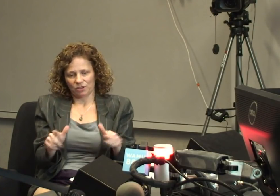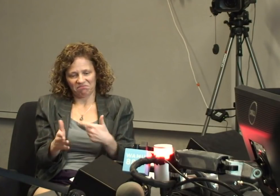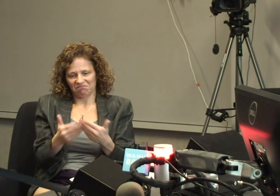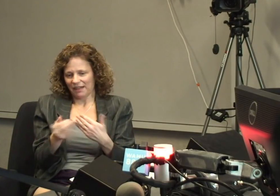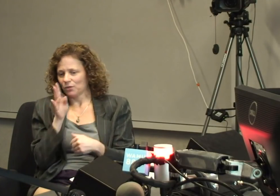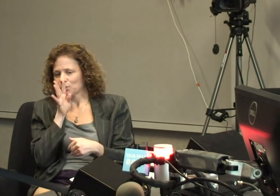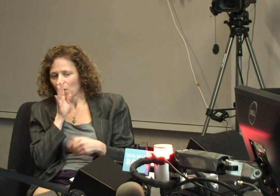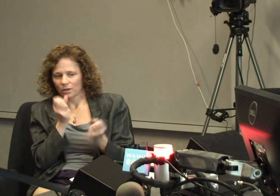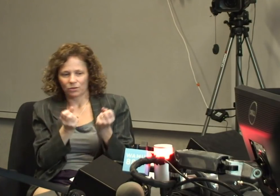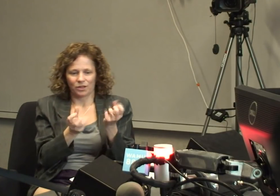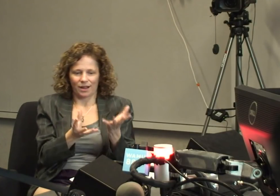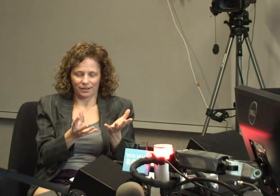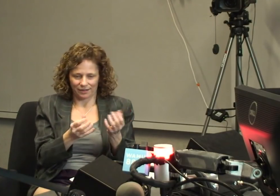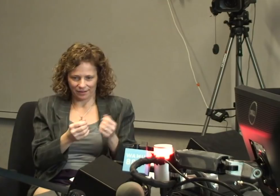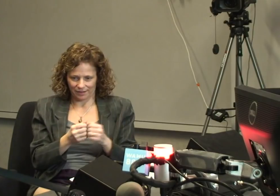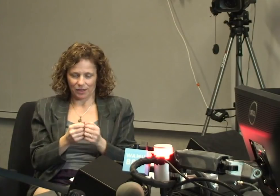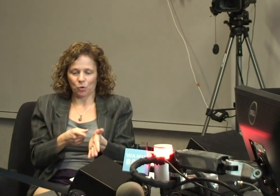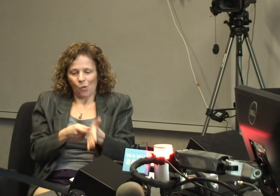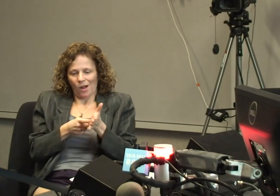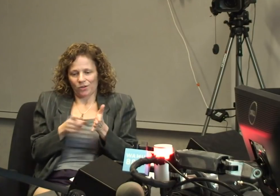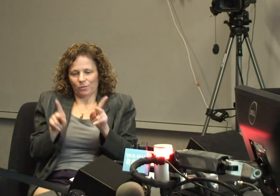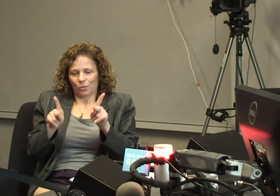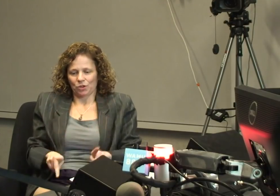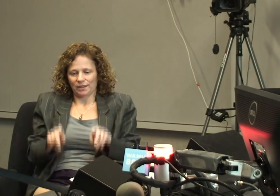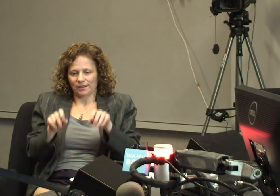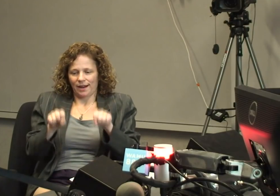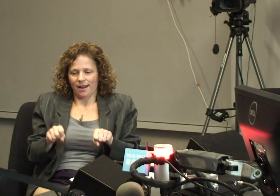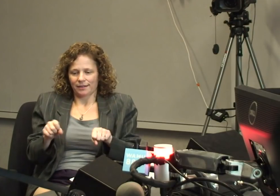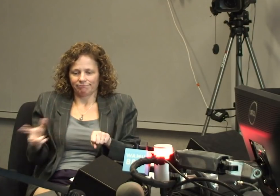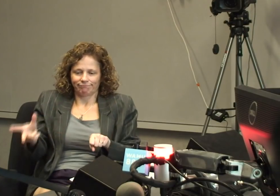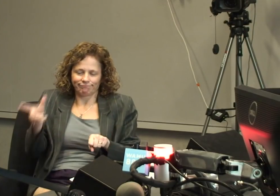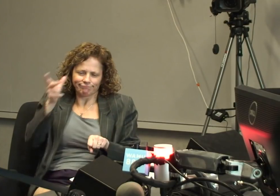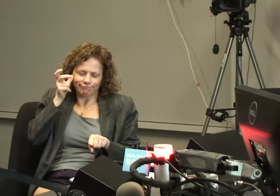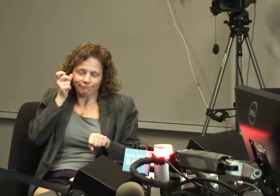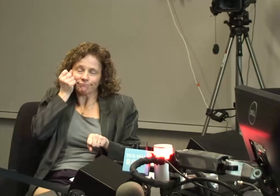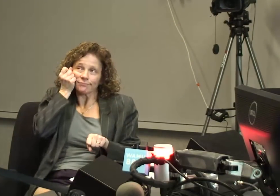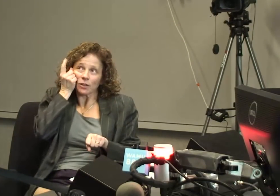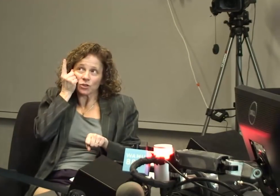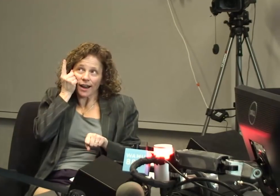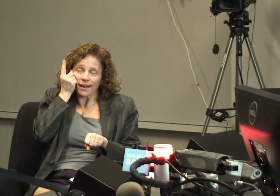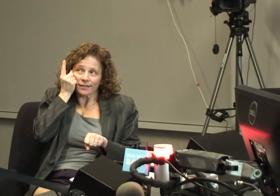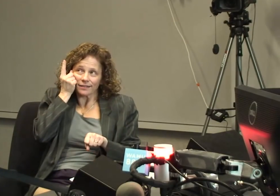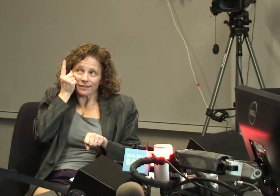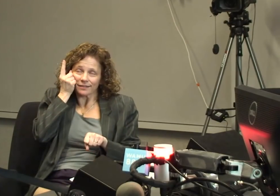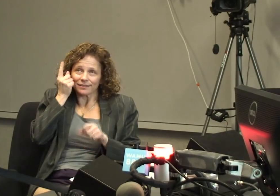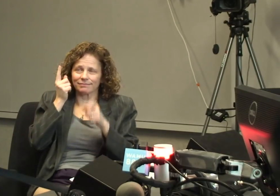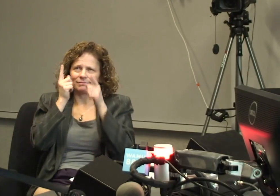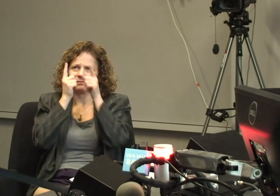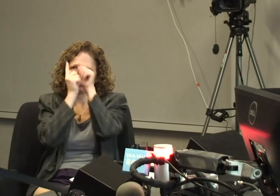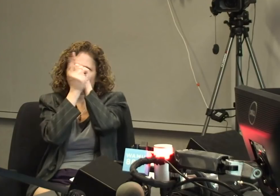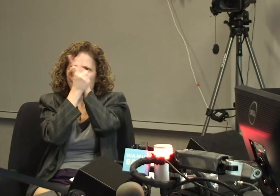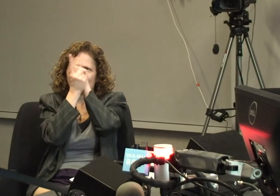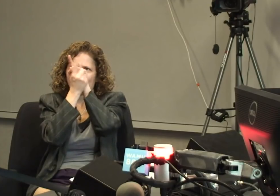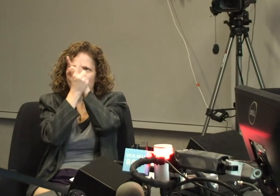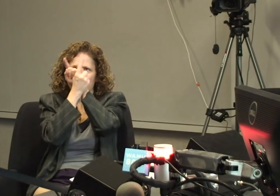between any two languages, be they spoken languages or sign language. It does require that an individual is able to take in that source message and fully comprehend